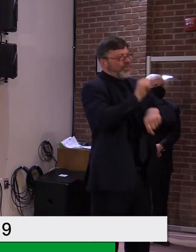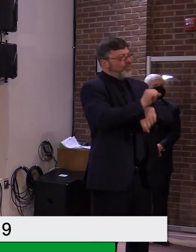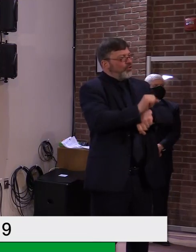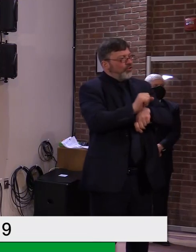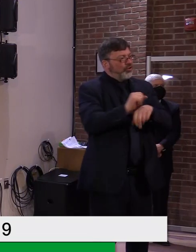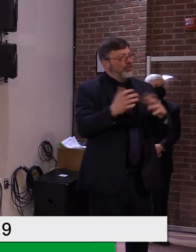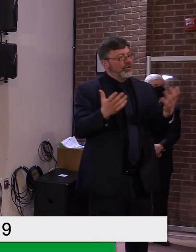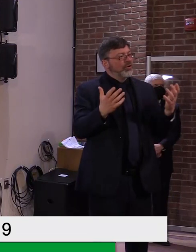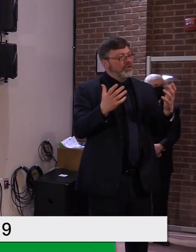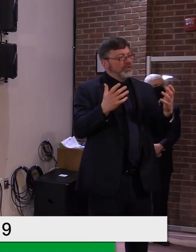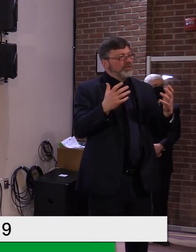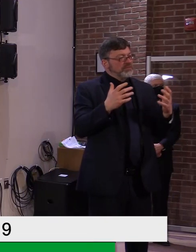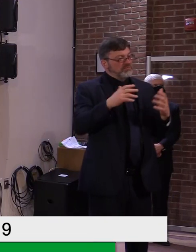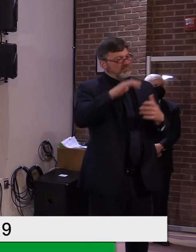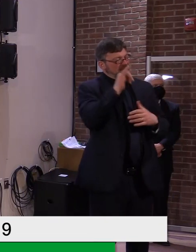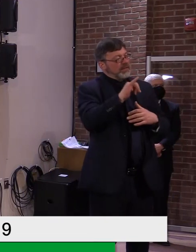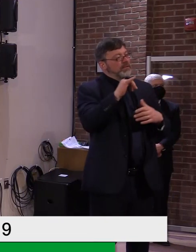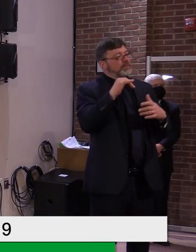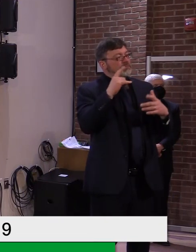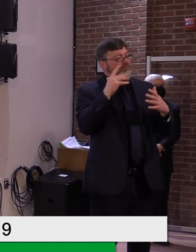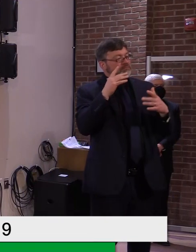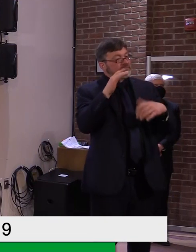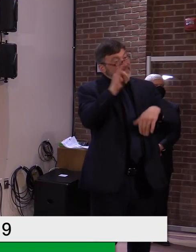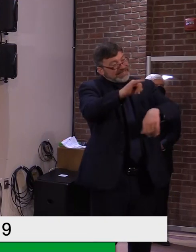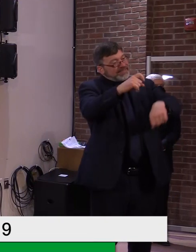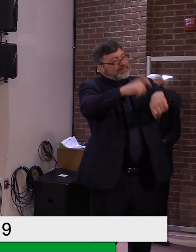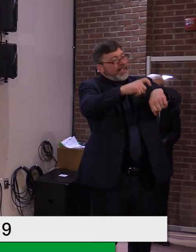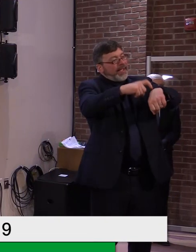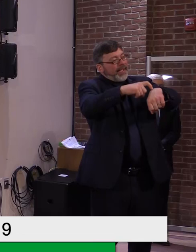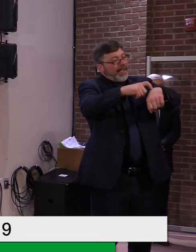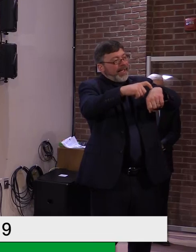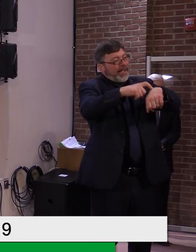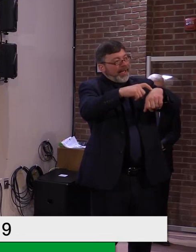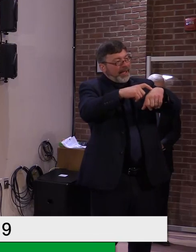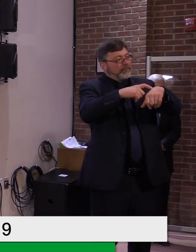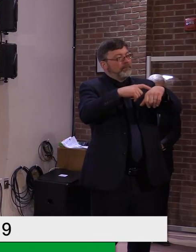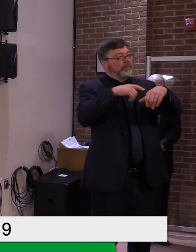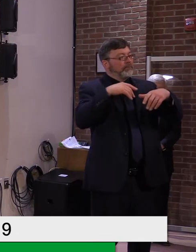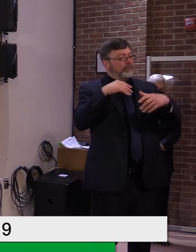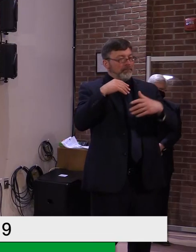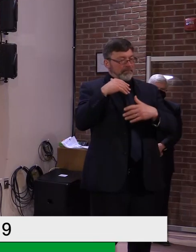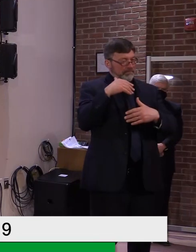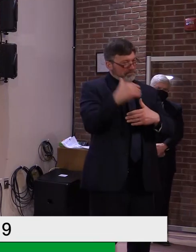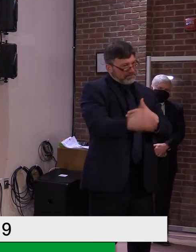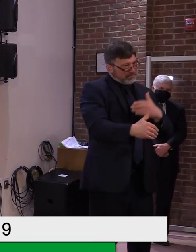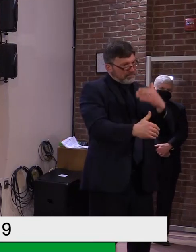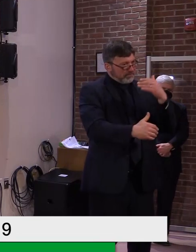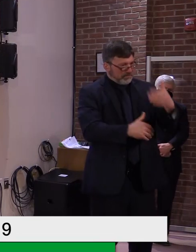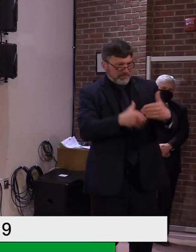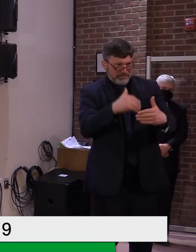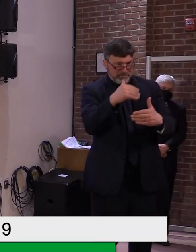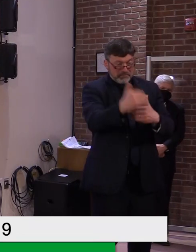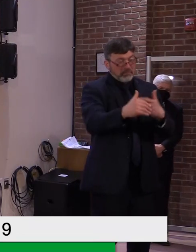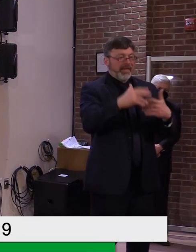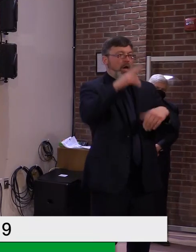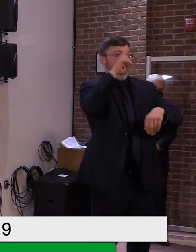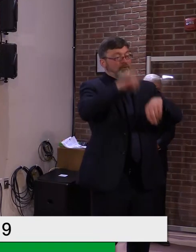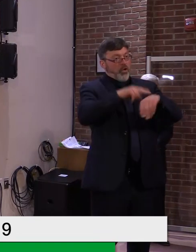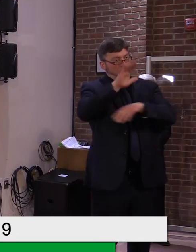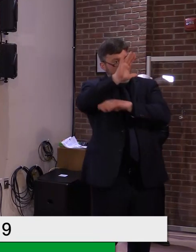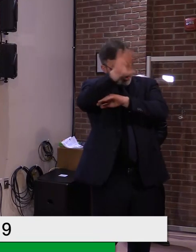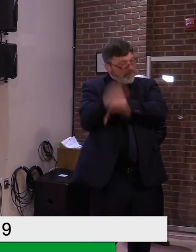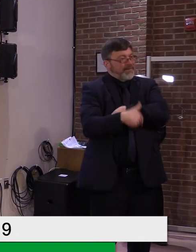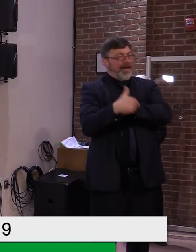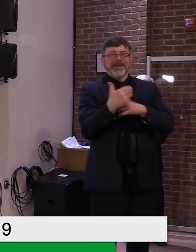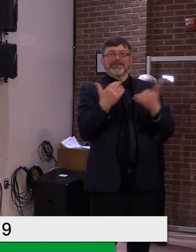all work, but it's going to take a little time. It's not a flip of the switch. Great. Thank you very much. Yep. Thank you very much.